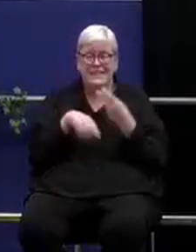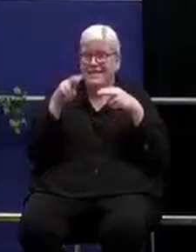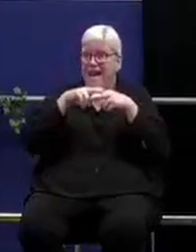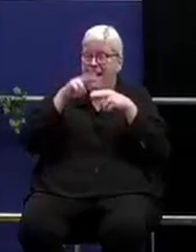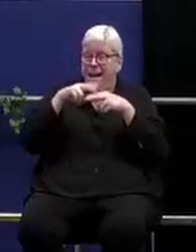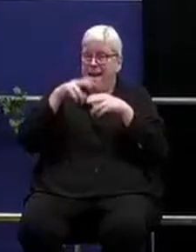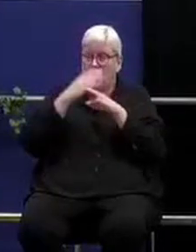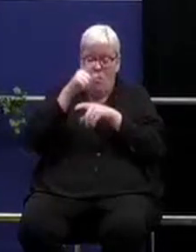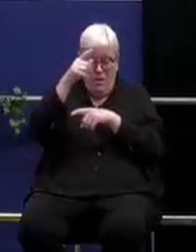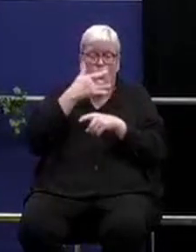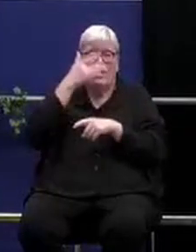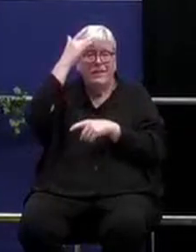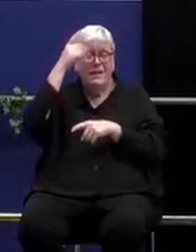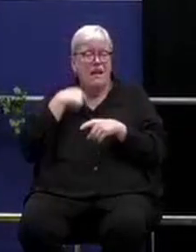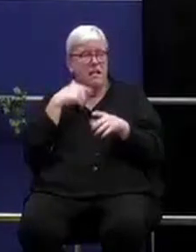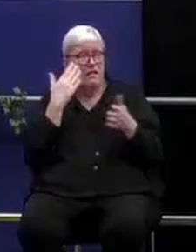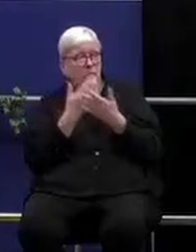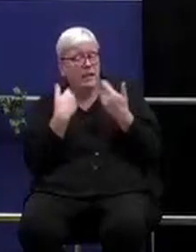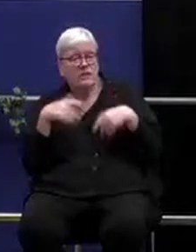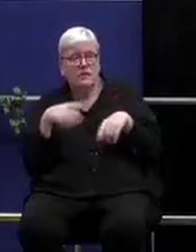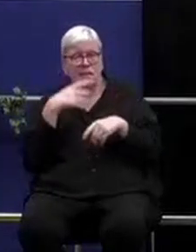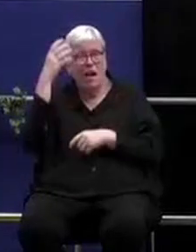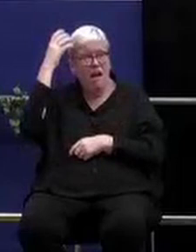employed at the hotel are also actually like government